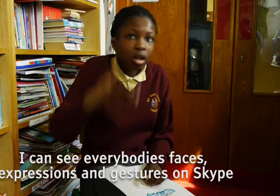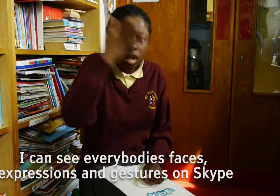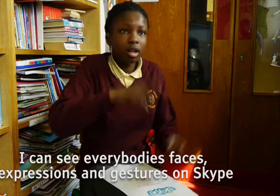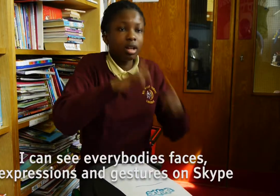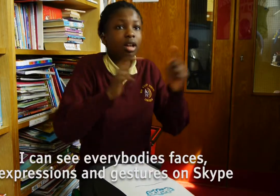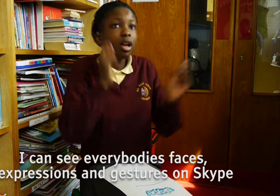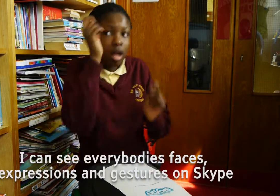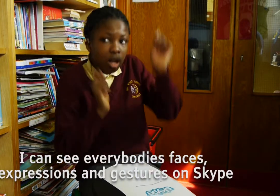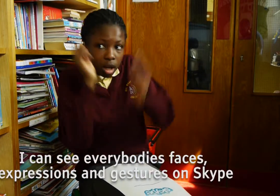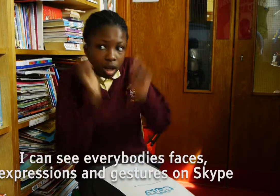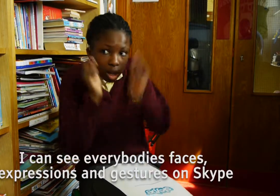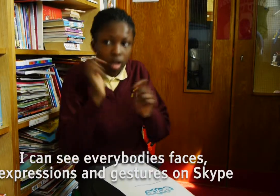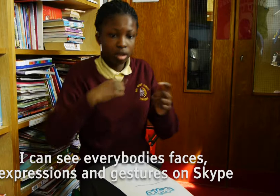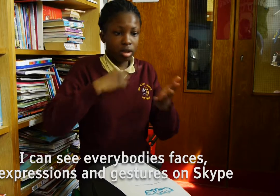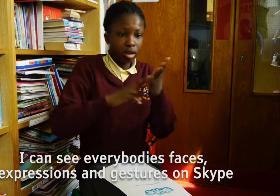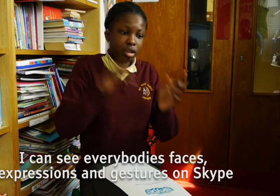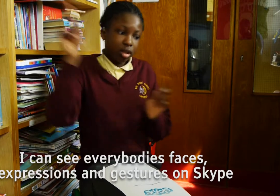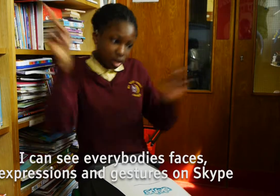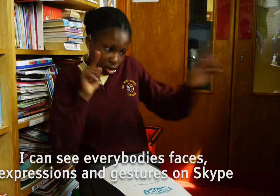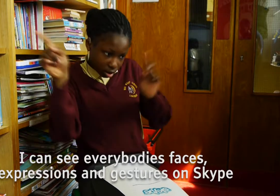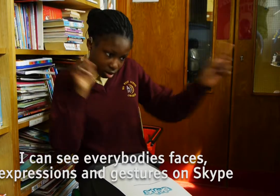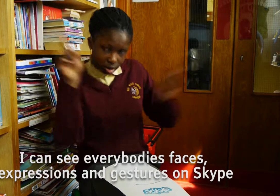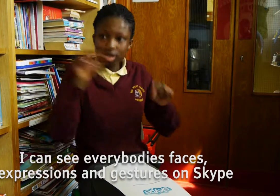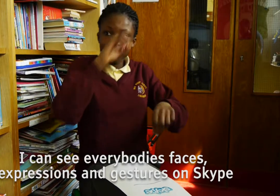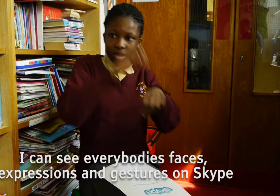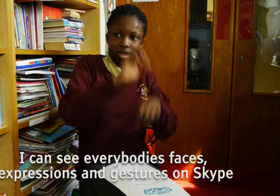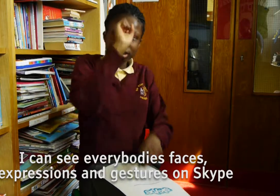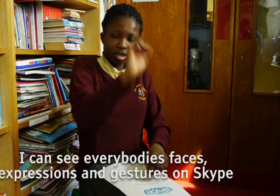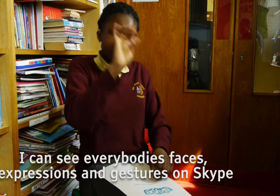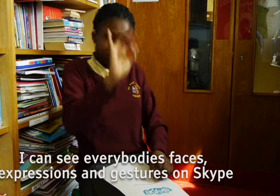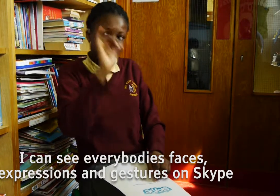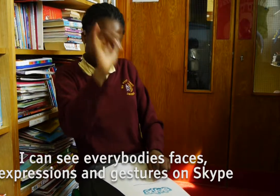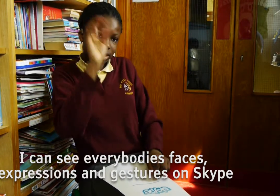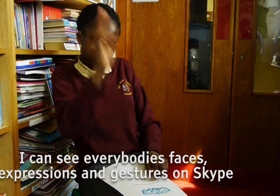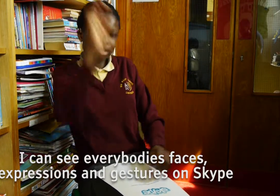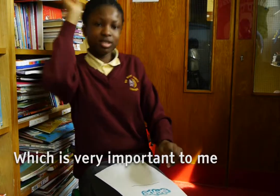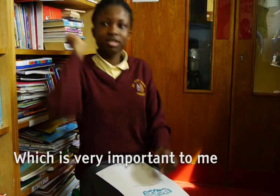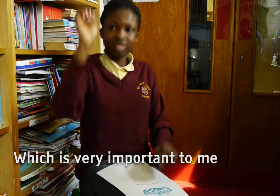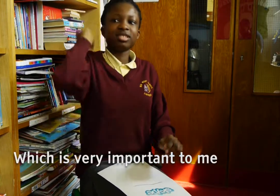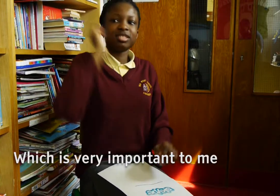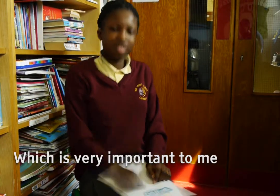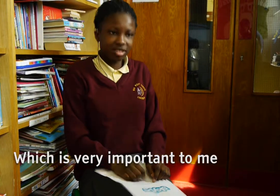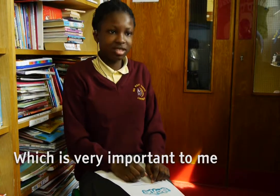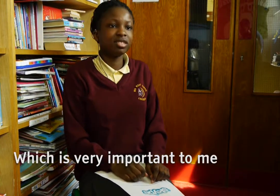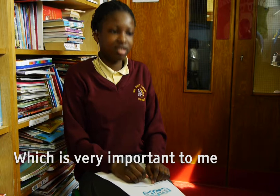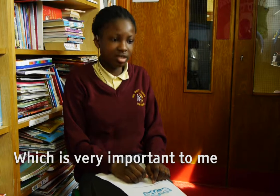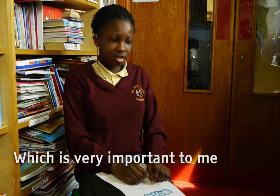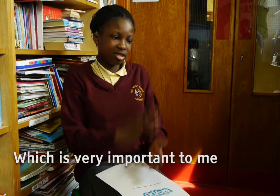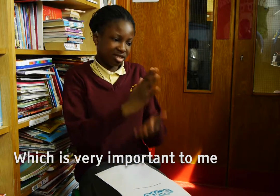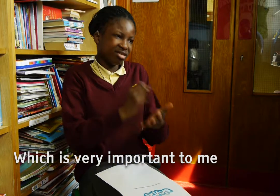And I can see everybody's faces and everybody's expressions and their gestures on Skype, which is very important